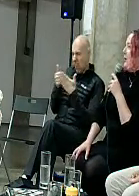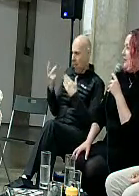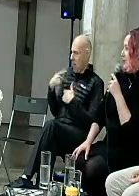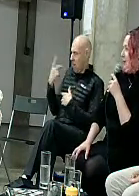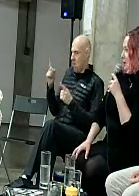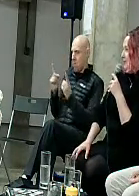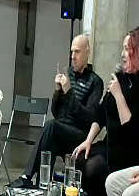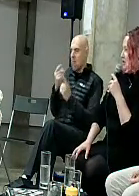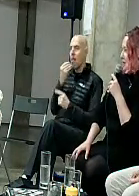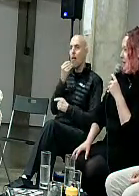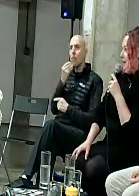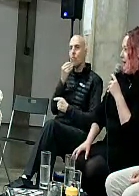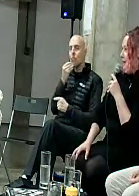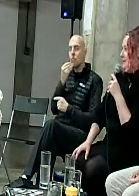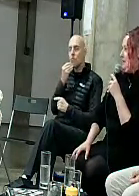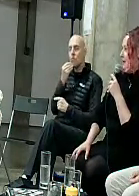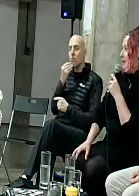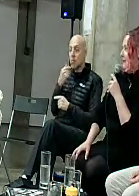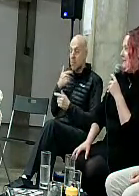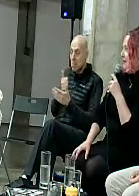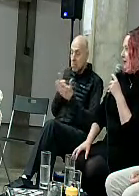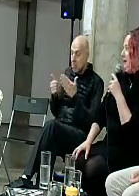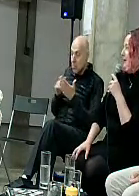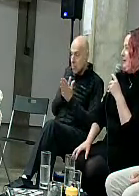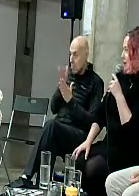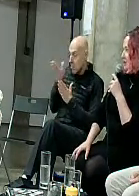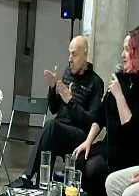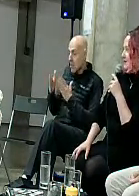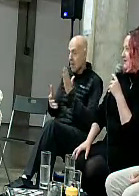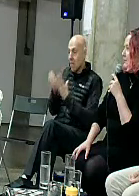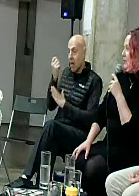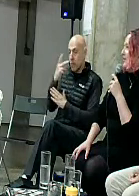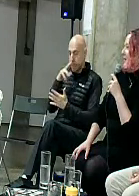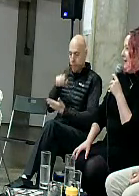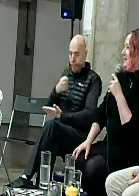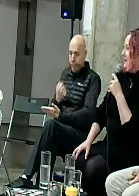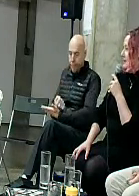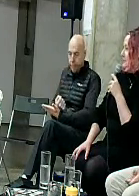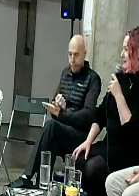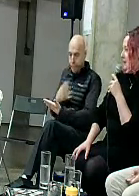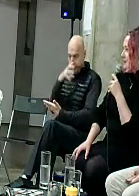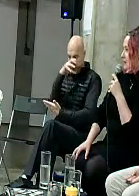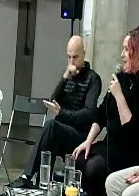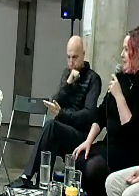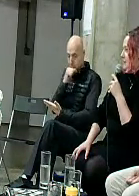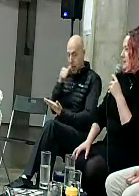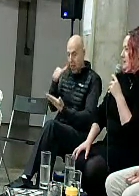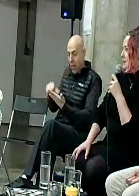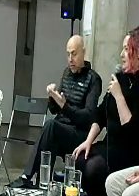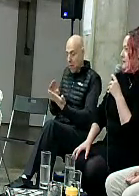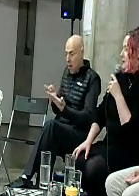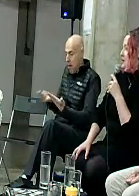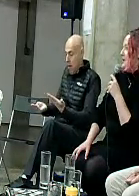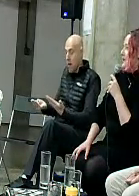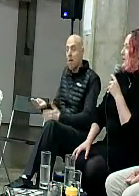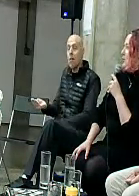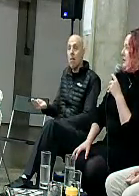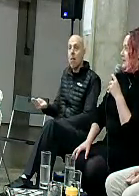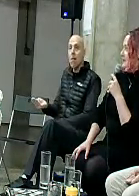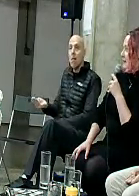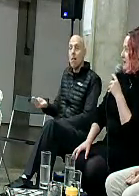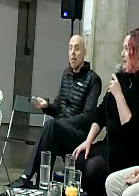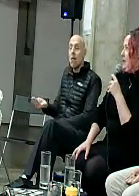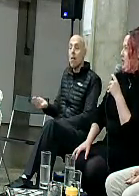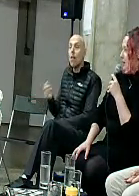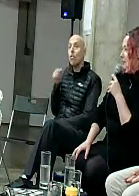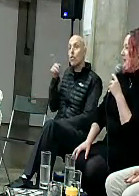date, and I went to go and pick her up for that lunch date, and I found her unconscious with that letter beside her head. She